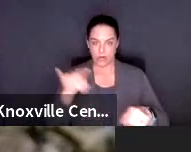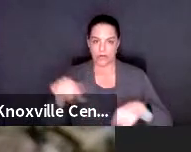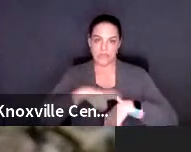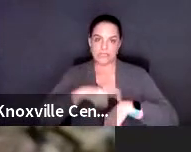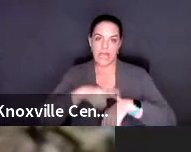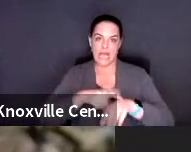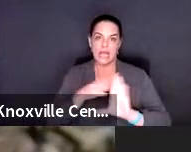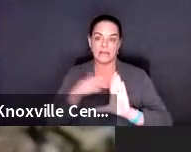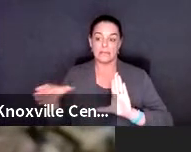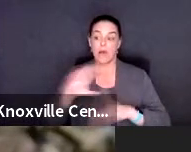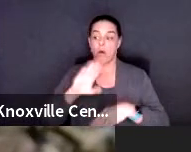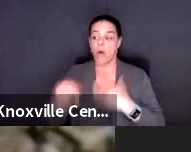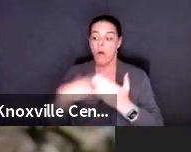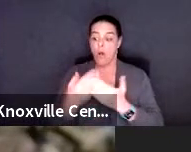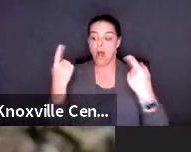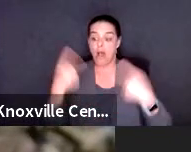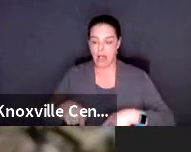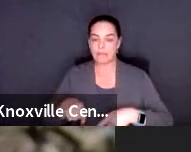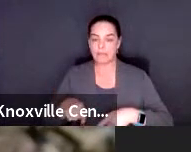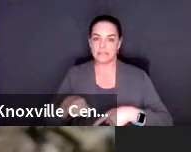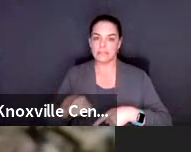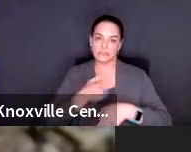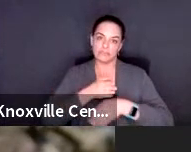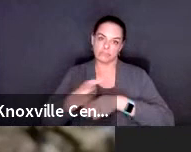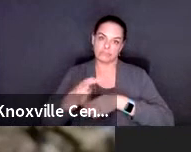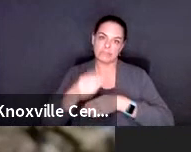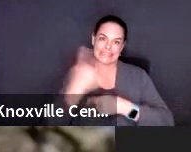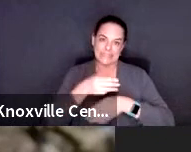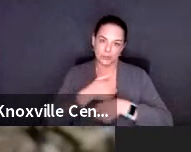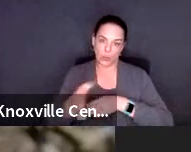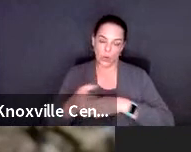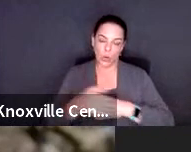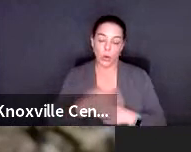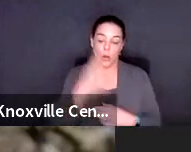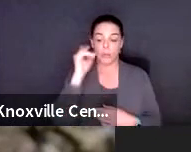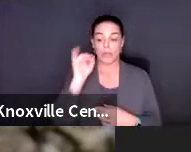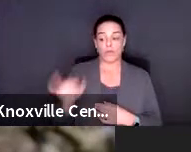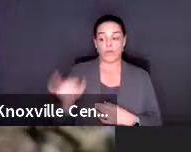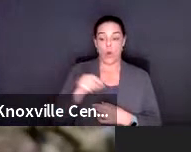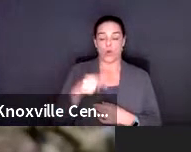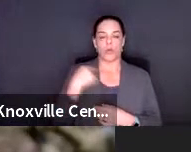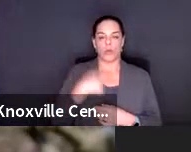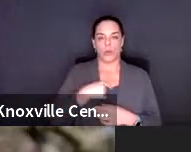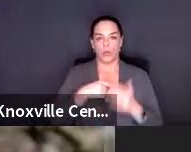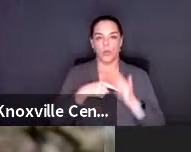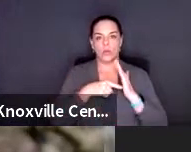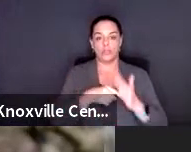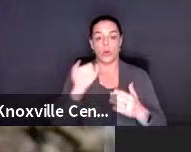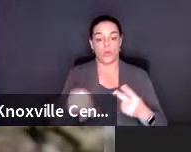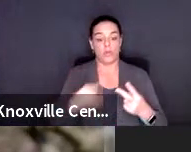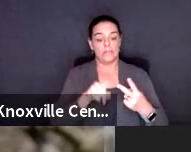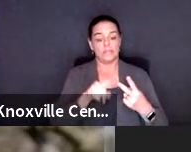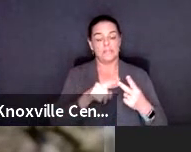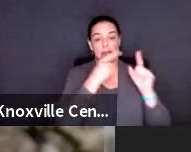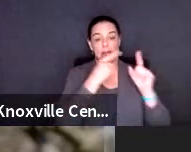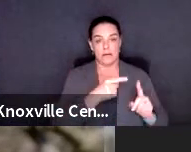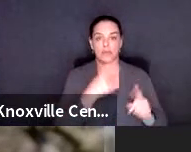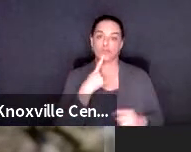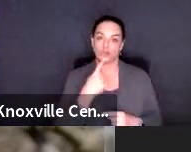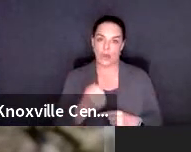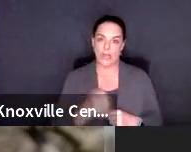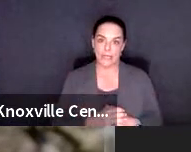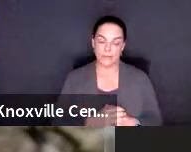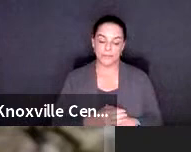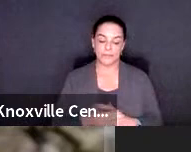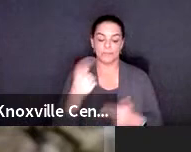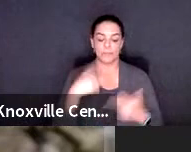period, all of which occurred on consecutive days. Because of these factors, we are representing this benchmark as red.